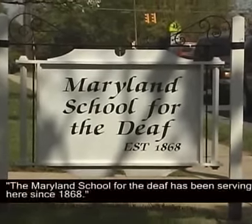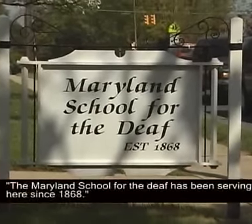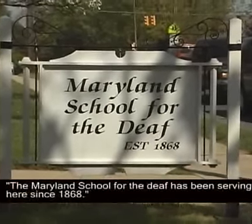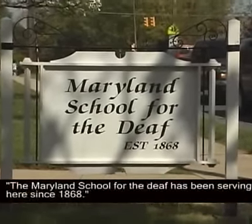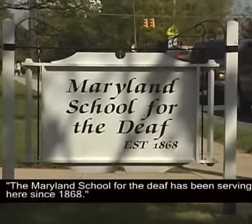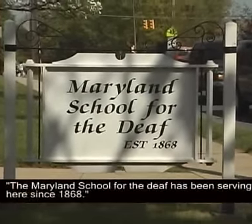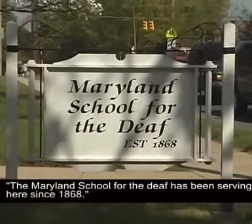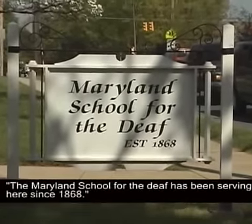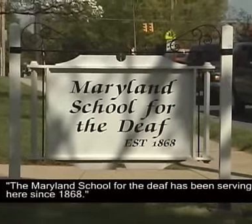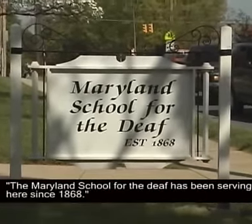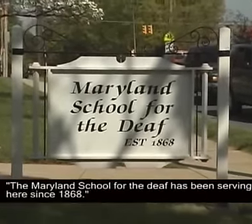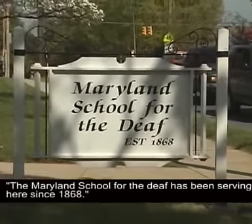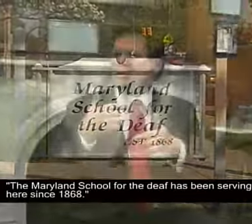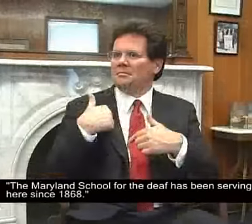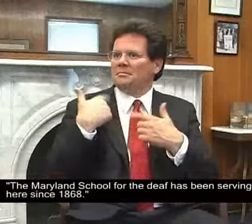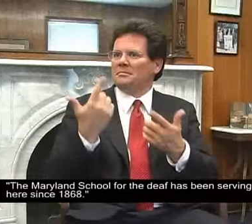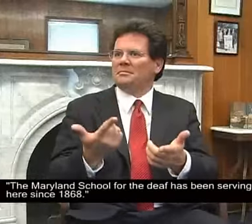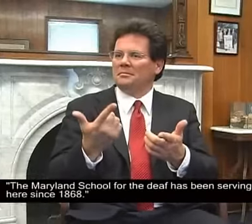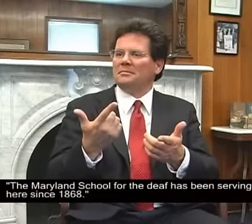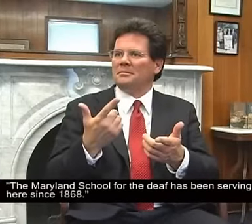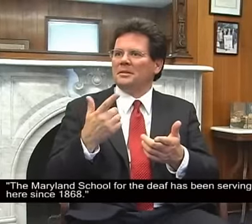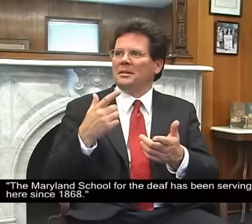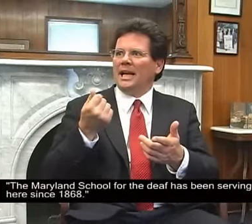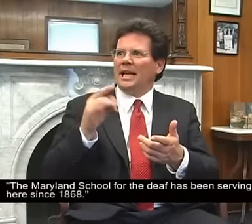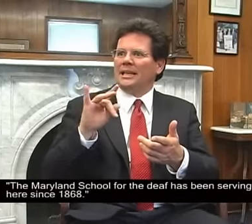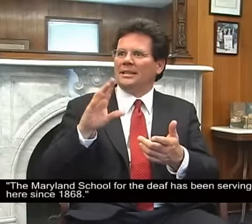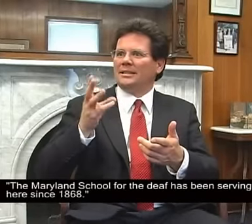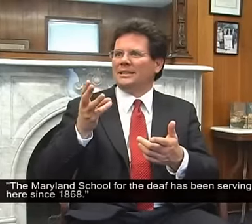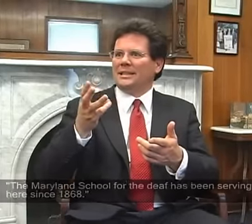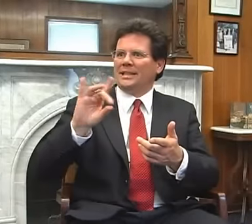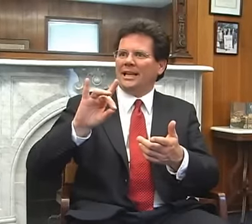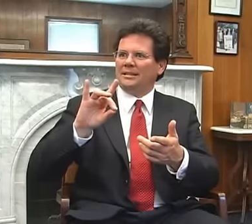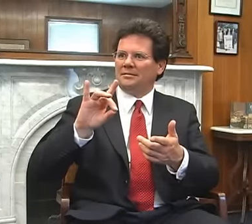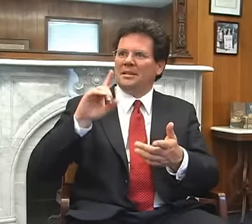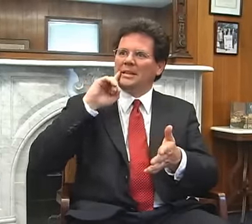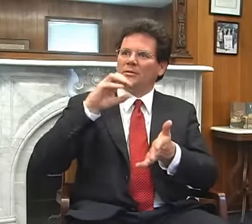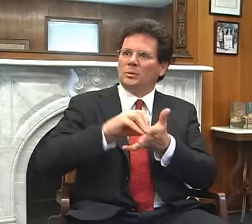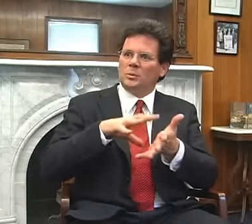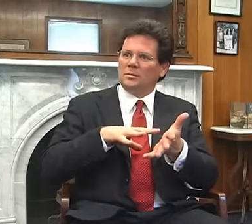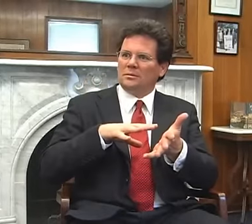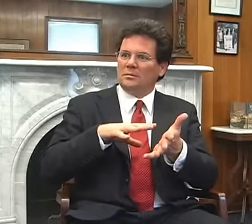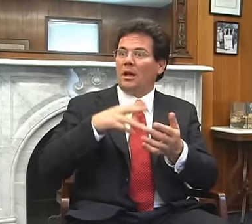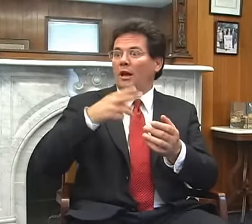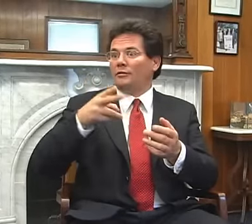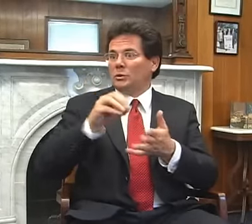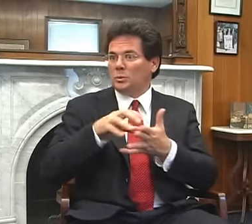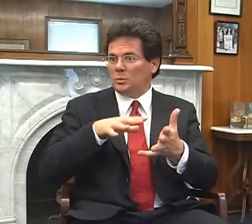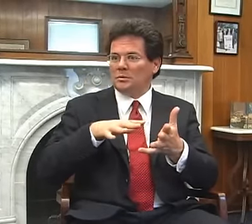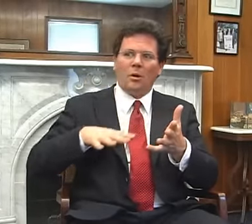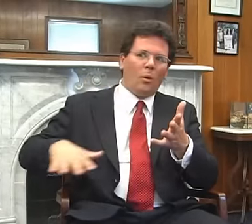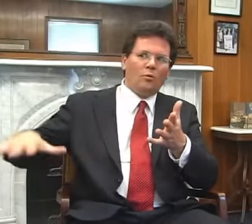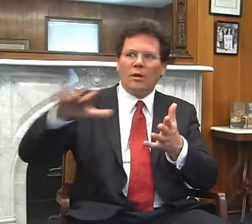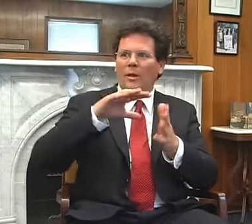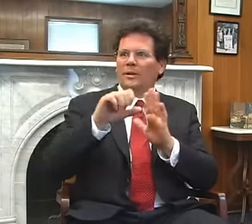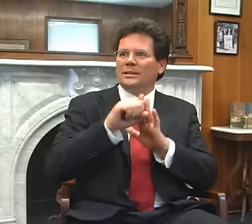The Maryland School for the Deaf has been serving here since 1868, deaf students, hard of hearing students